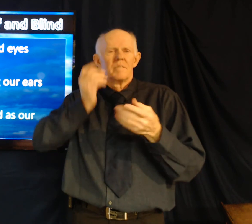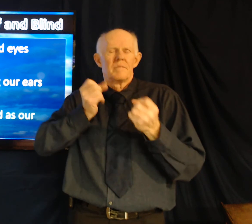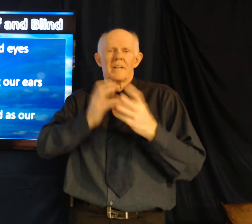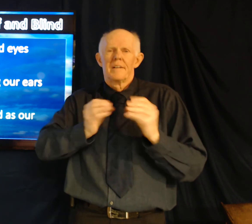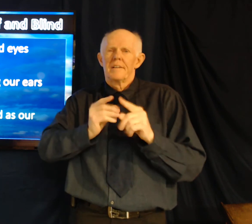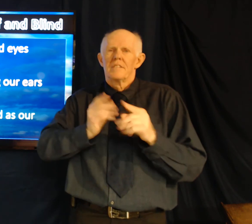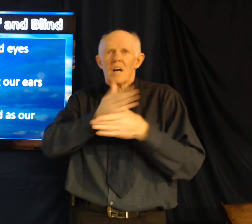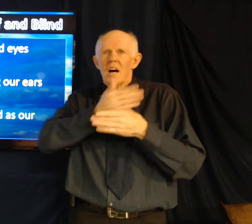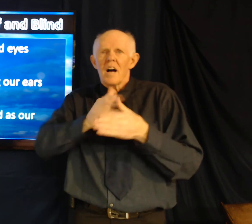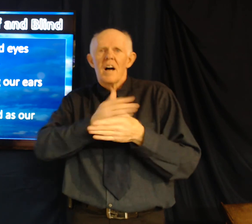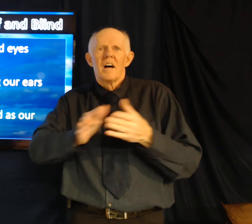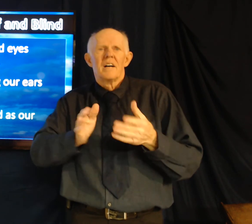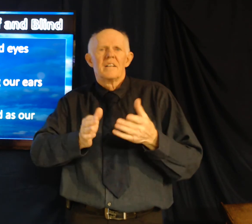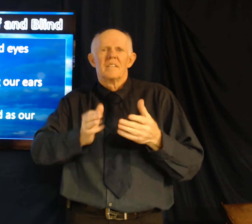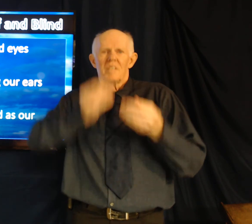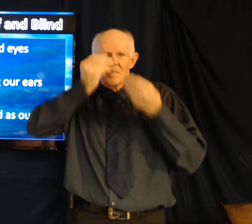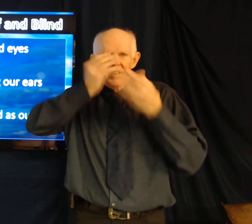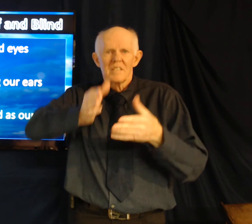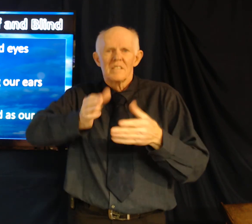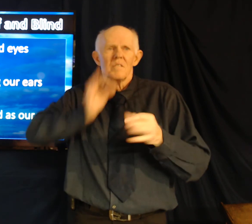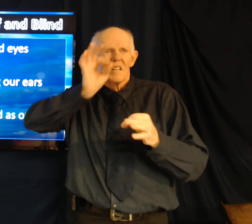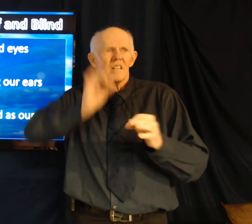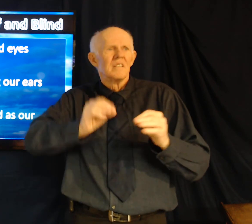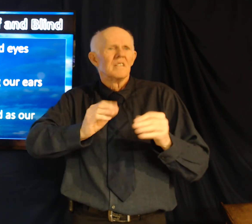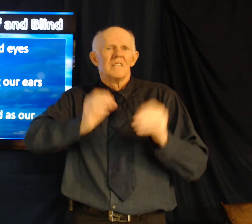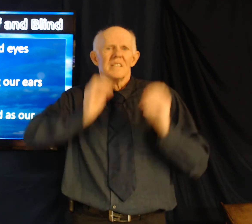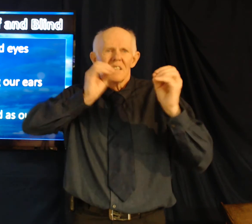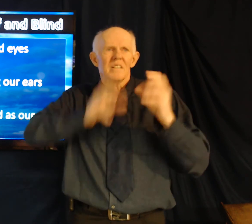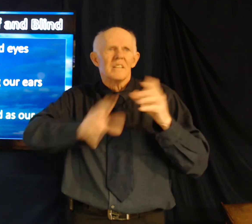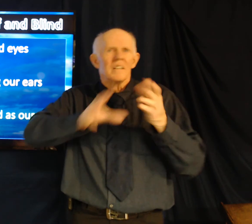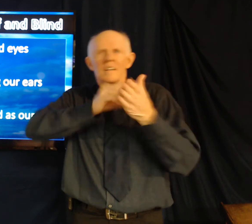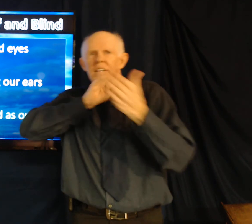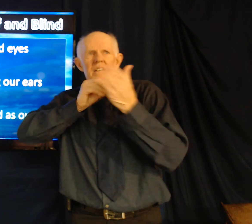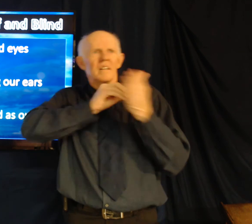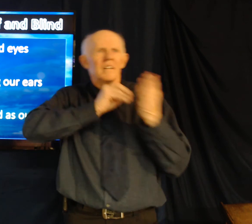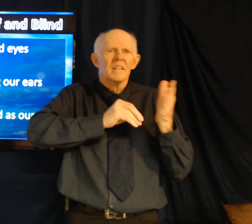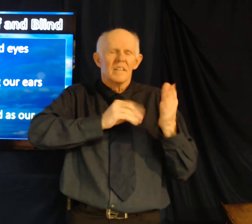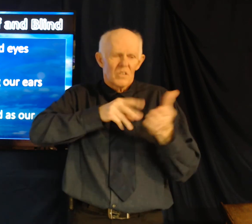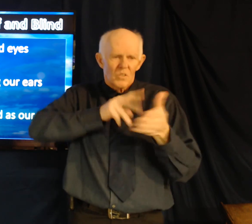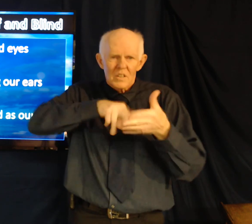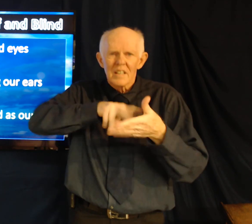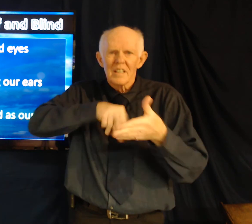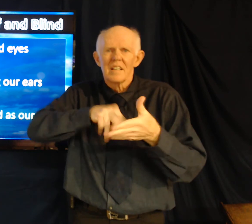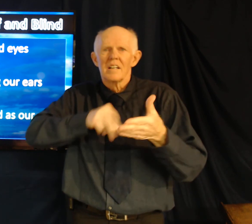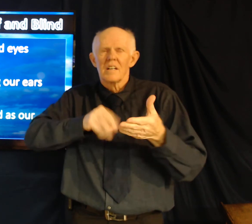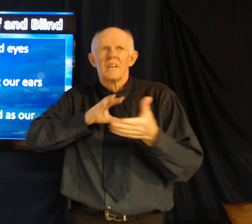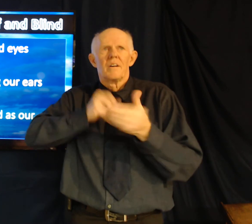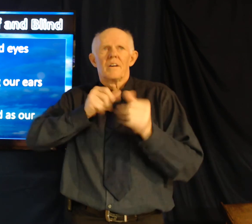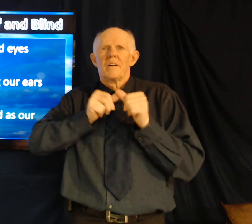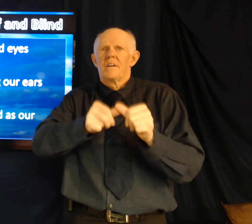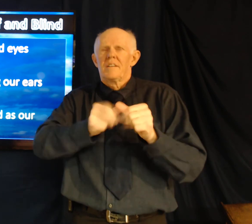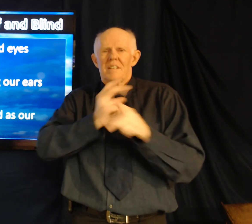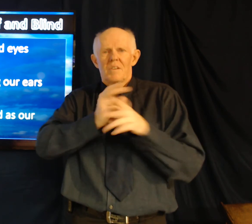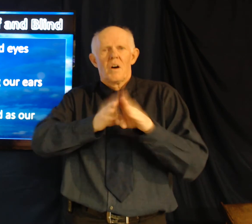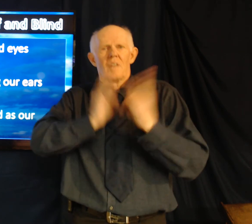and we share and obey what he teaches us we breathe and we